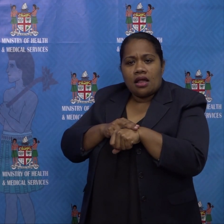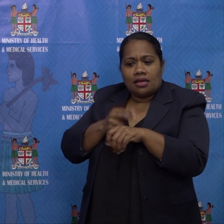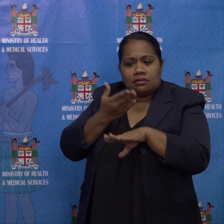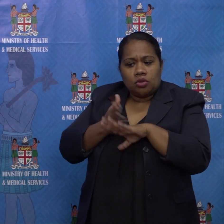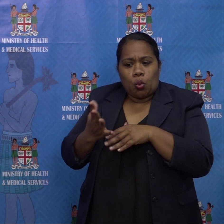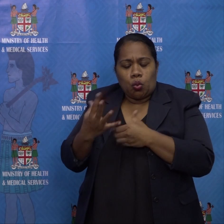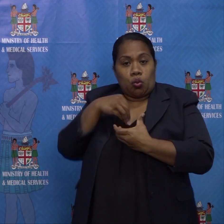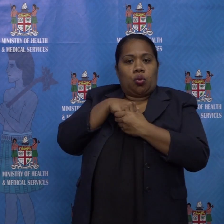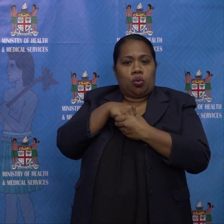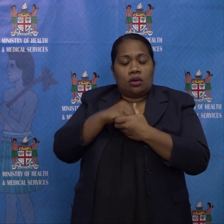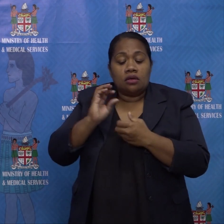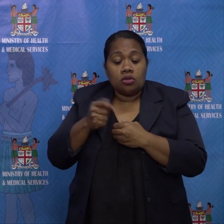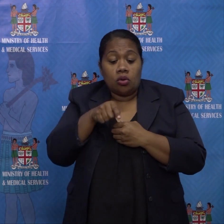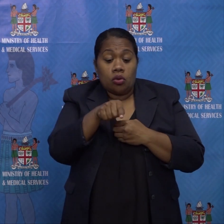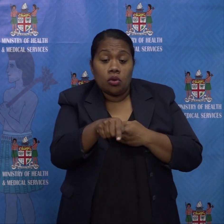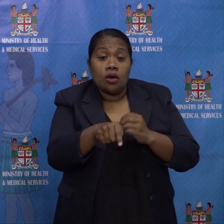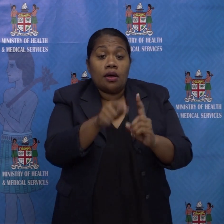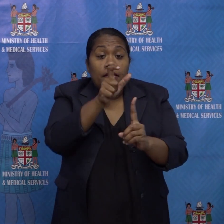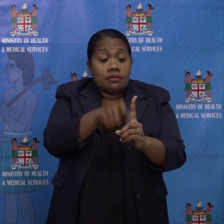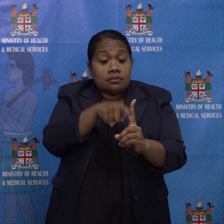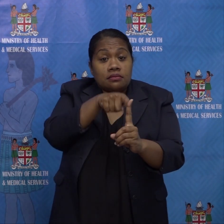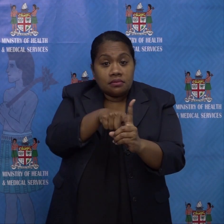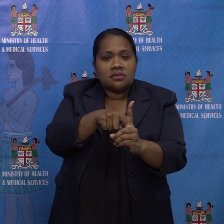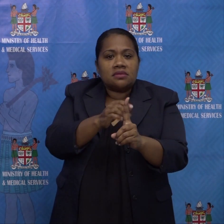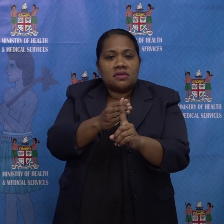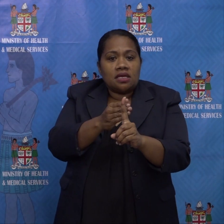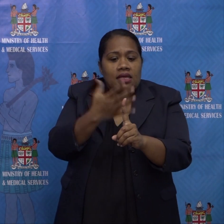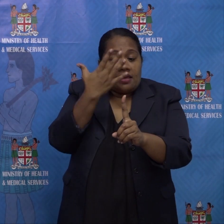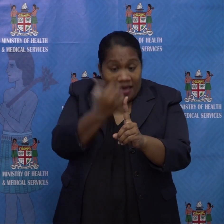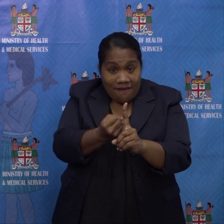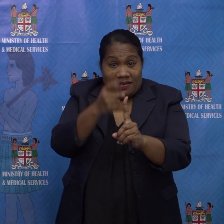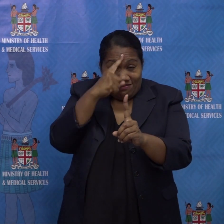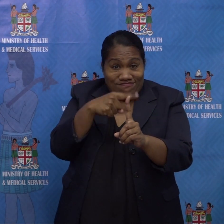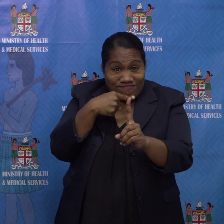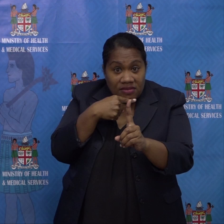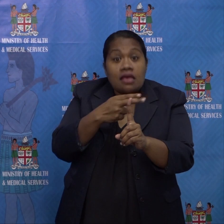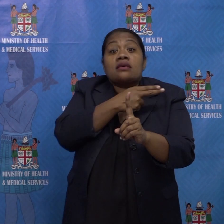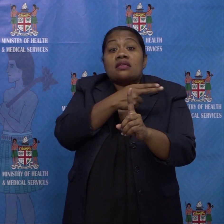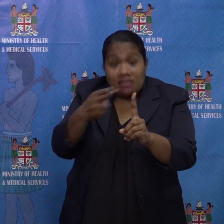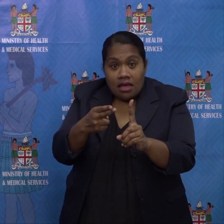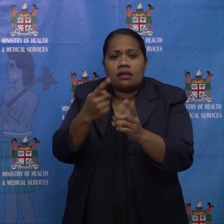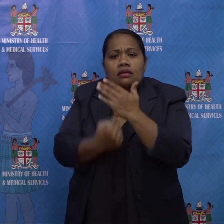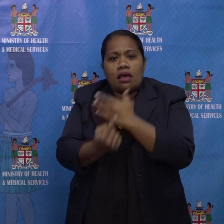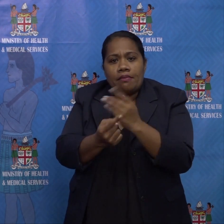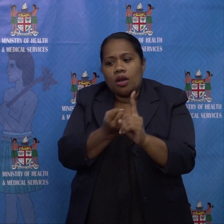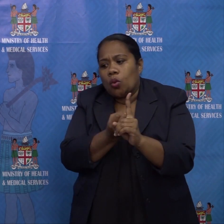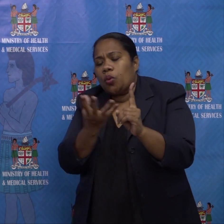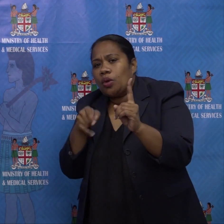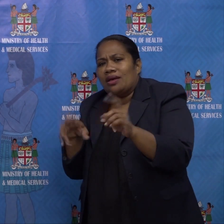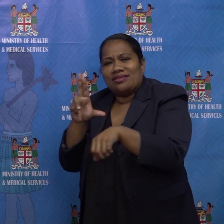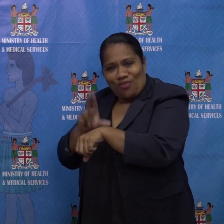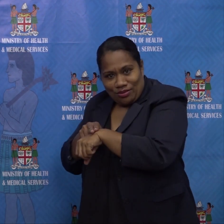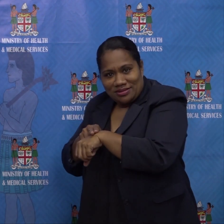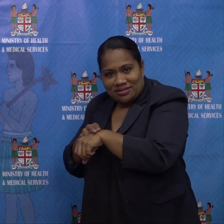This patient had symptoms before, and then the doctors got symptoms. So just based on this information